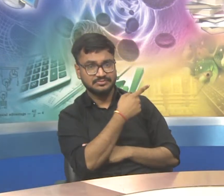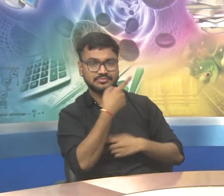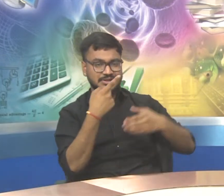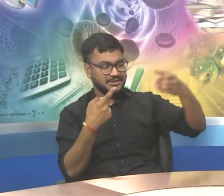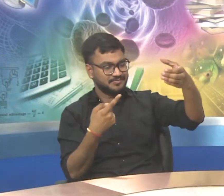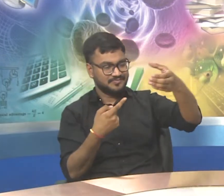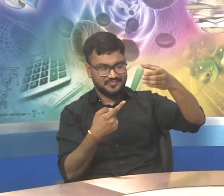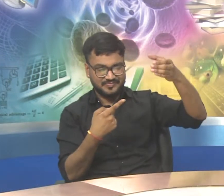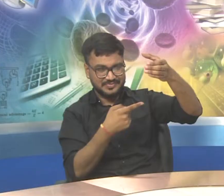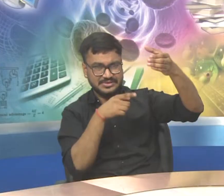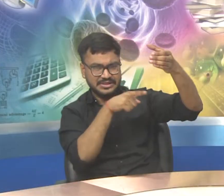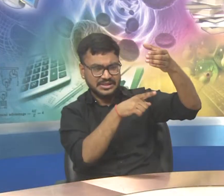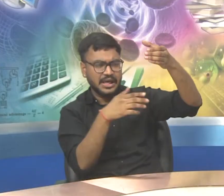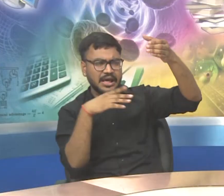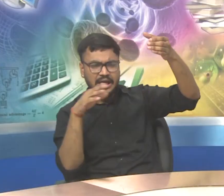Here's a picture, you can see